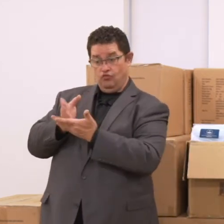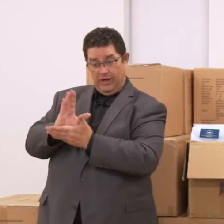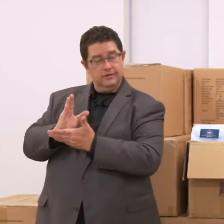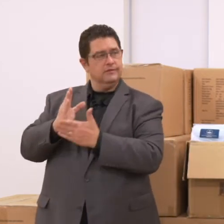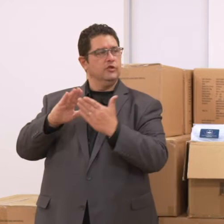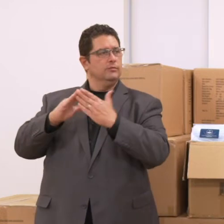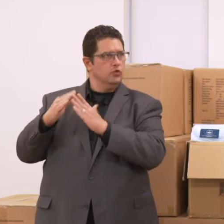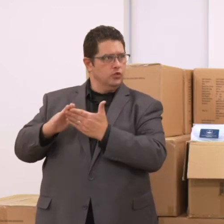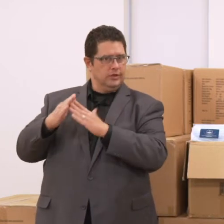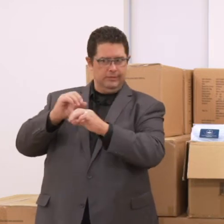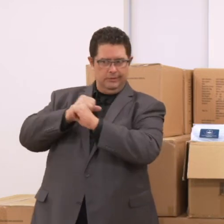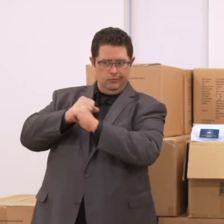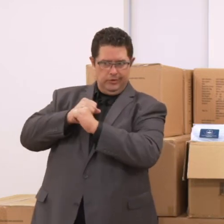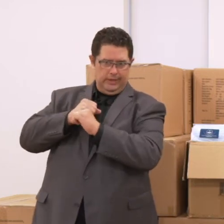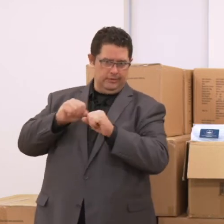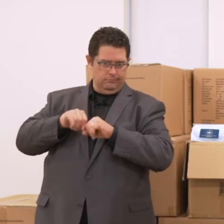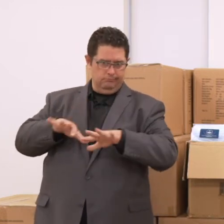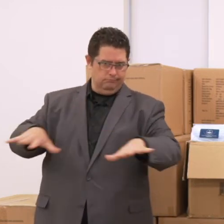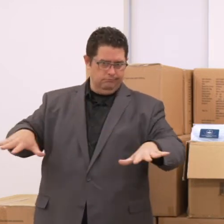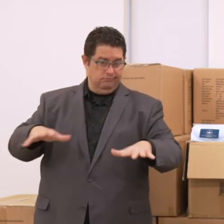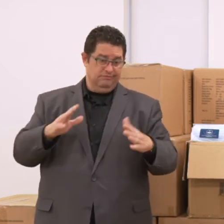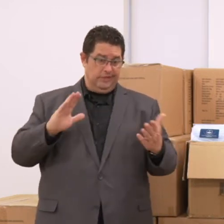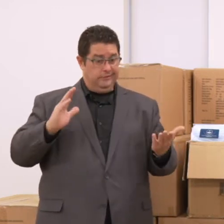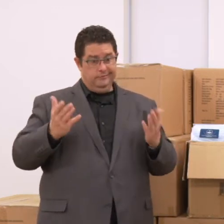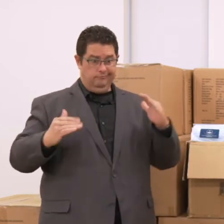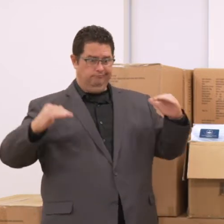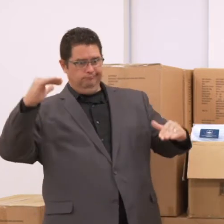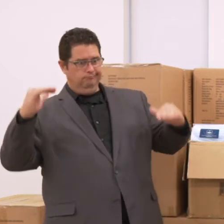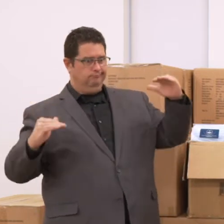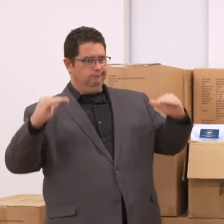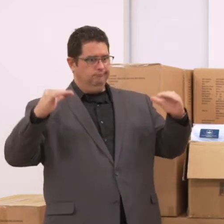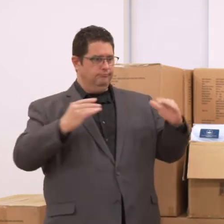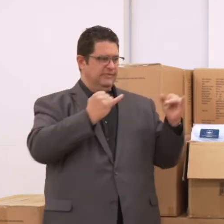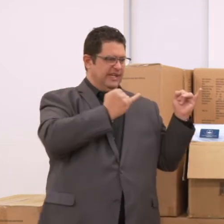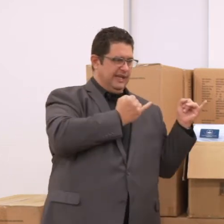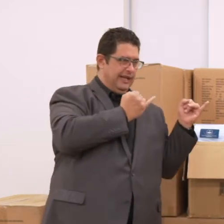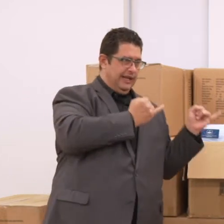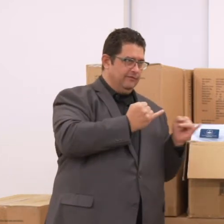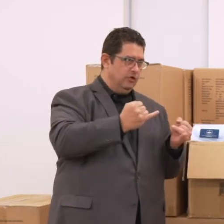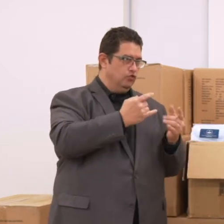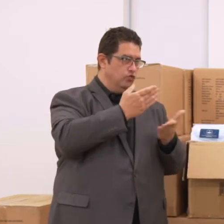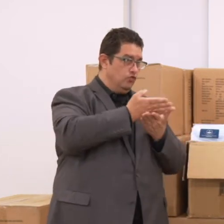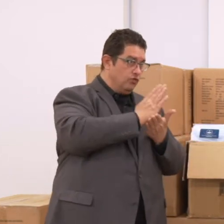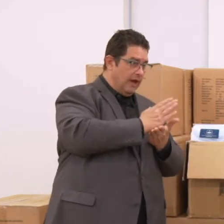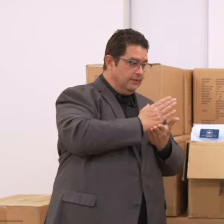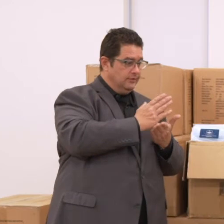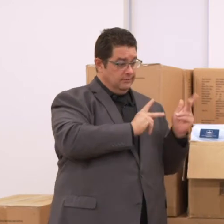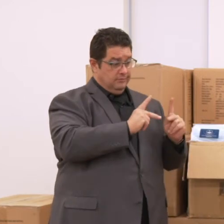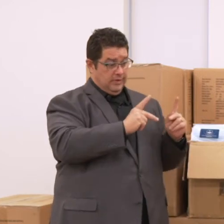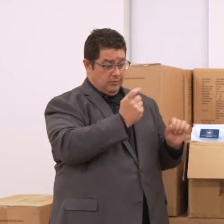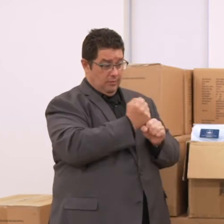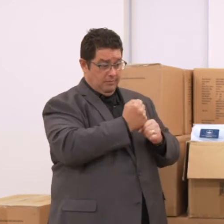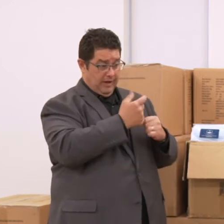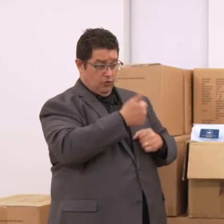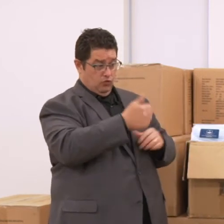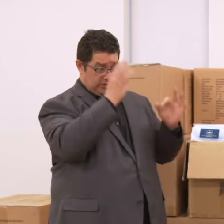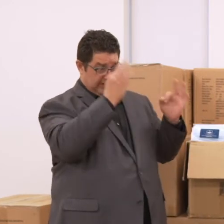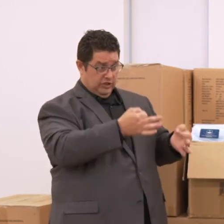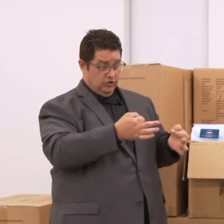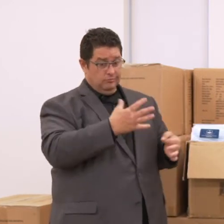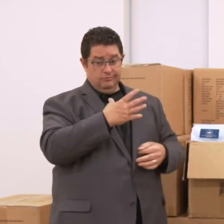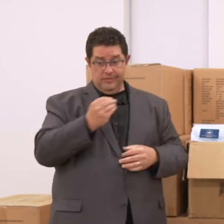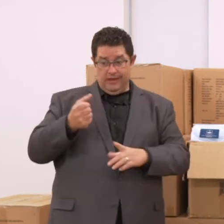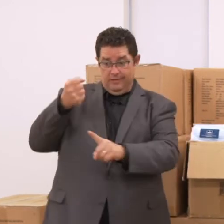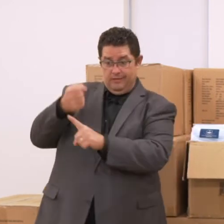what these public health orders are about. It's a compromise between individual rights of people to make their own decisions and the impact of a pandemic